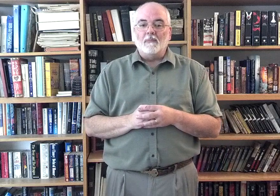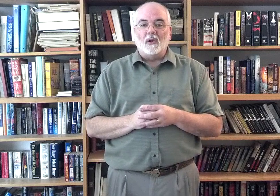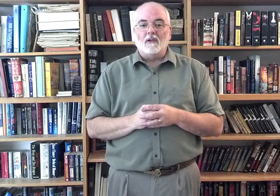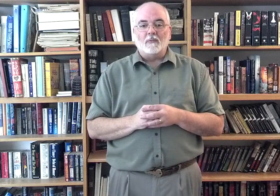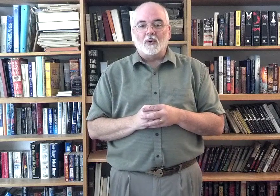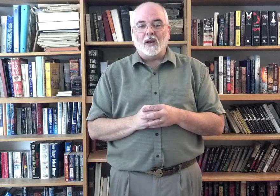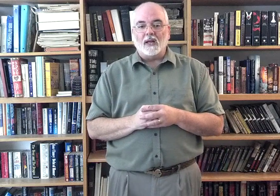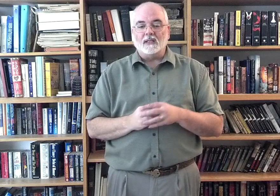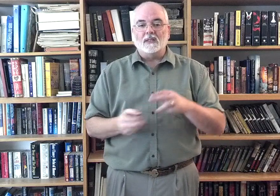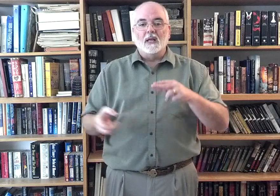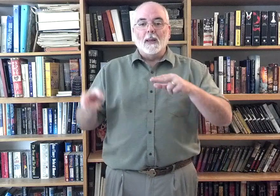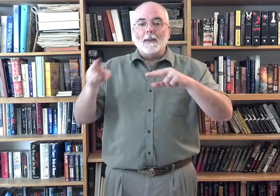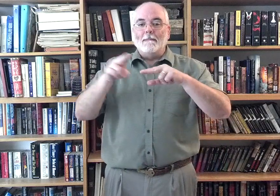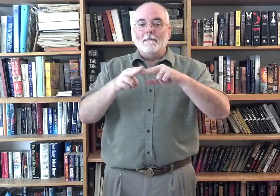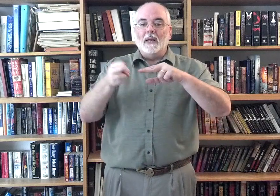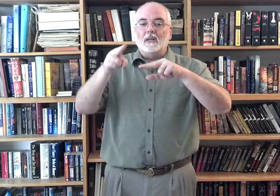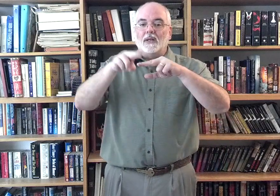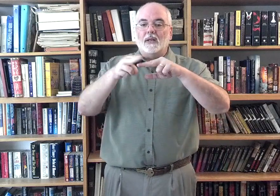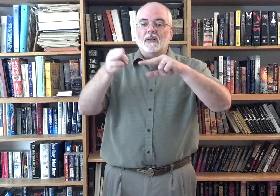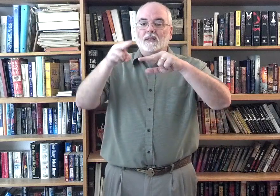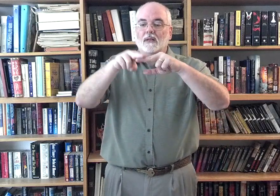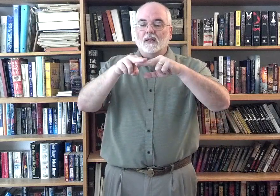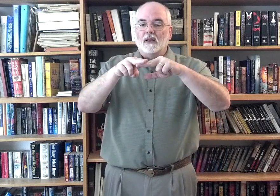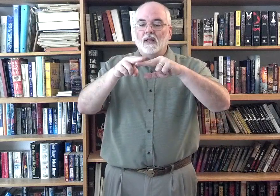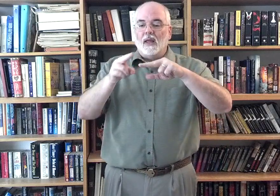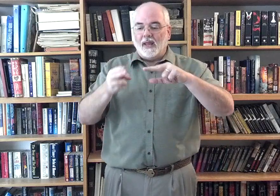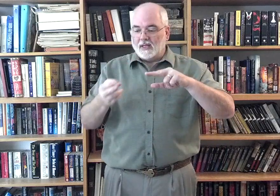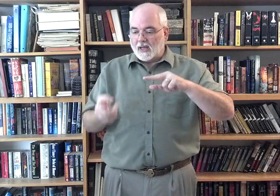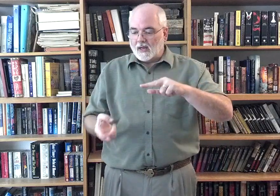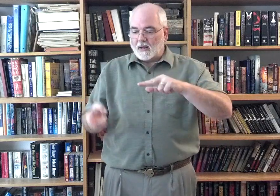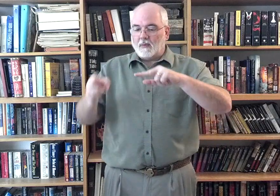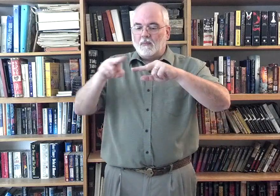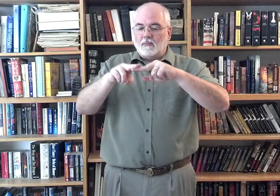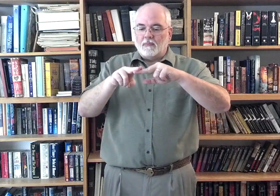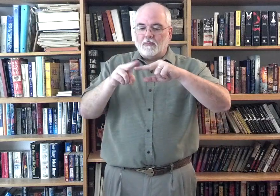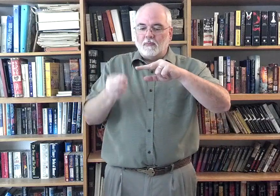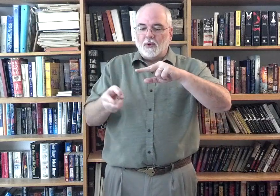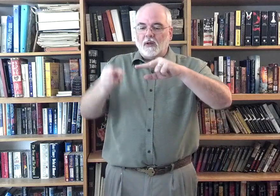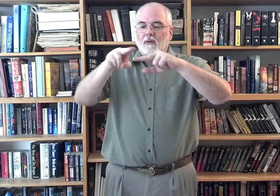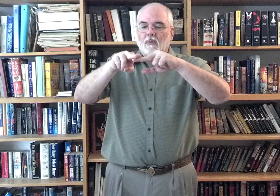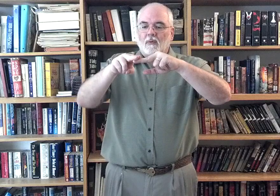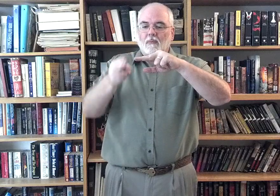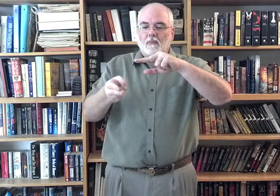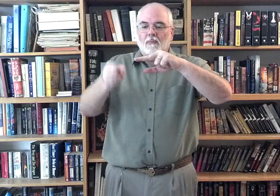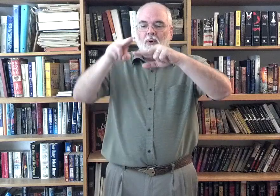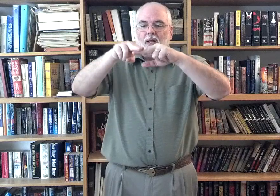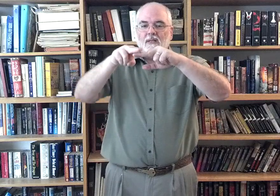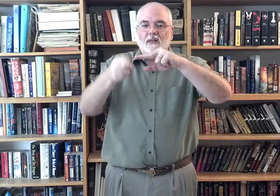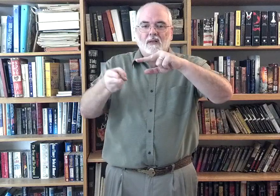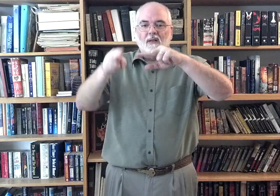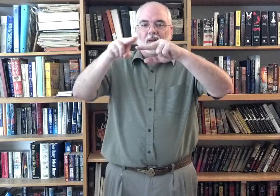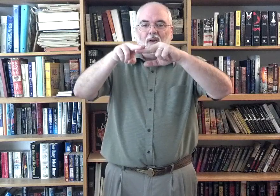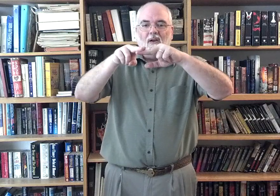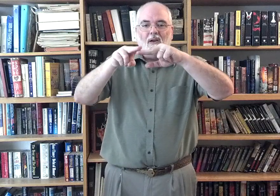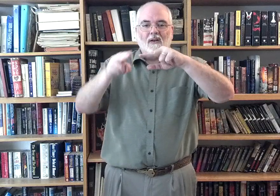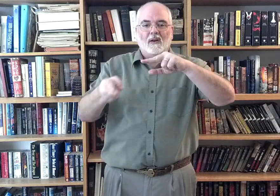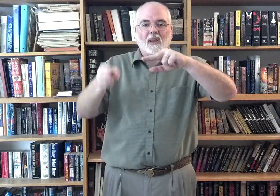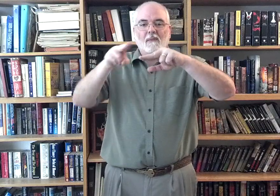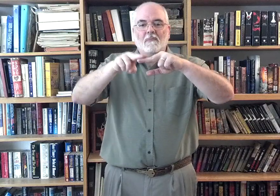of praise. Building. It's kind of like putting bricks on. Okay?